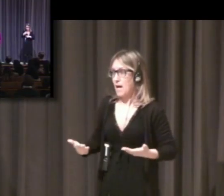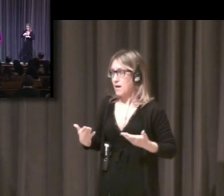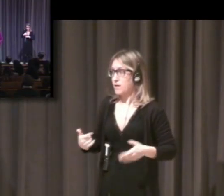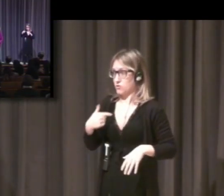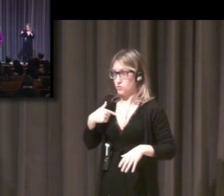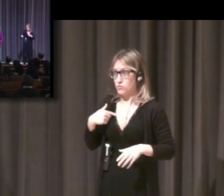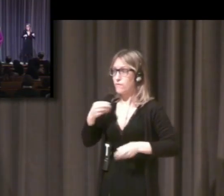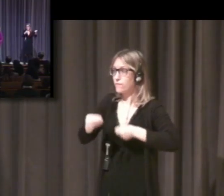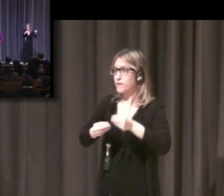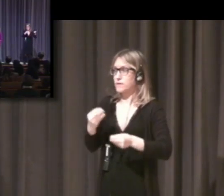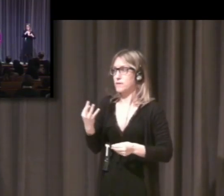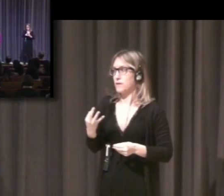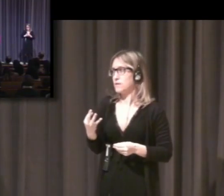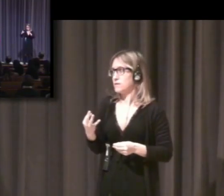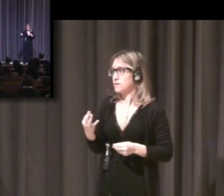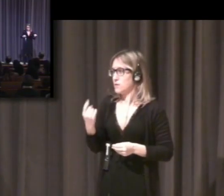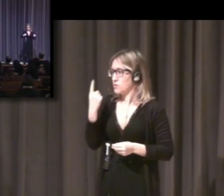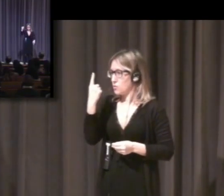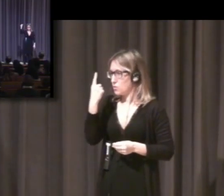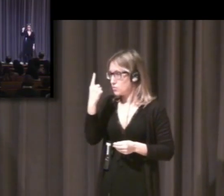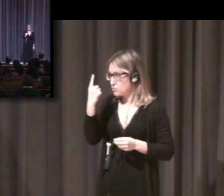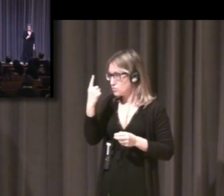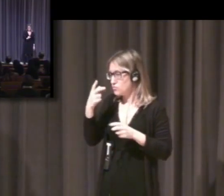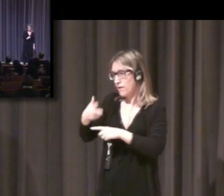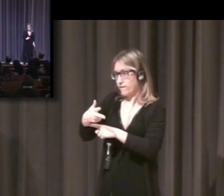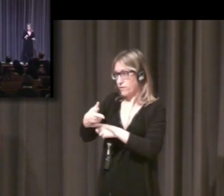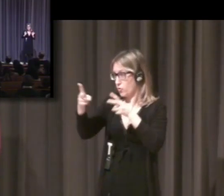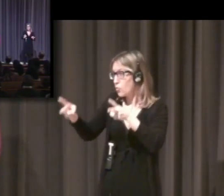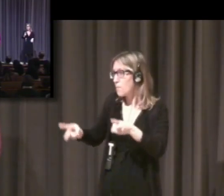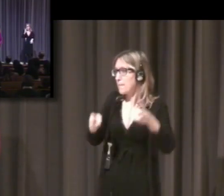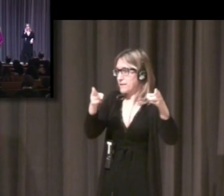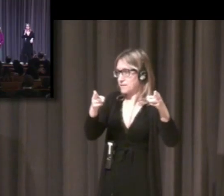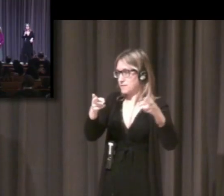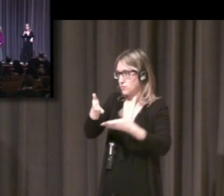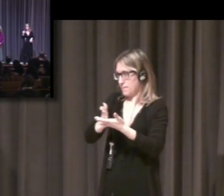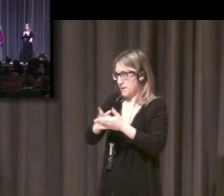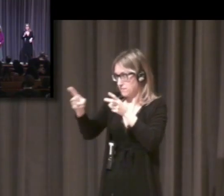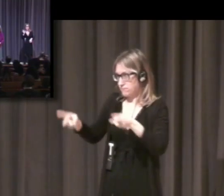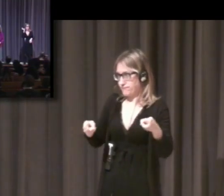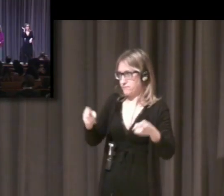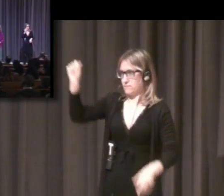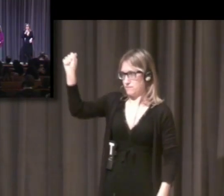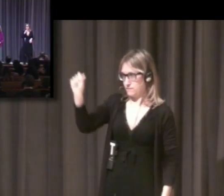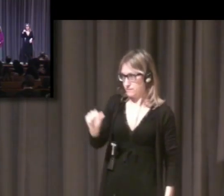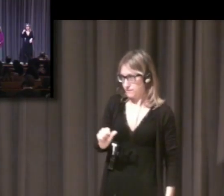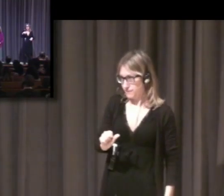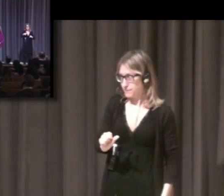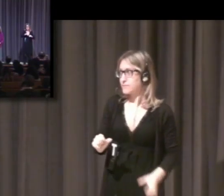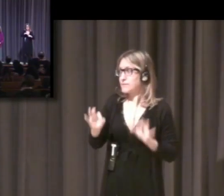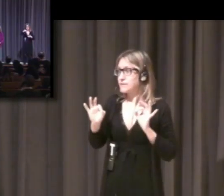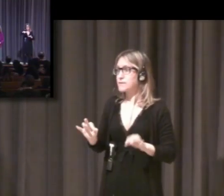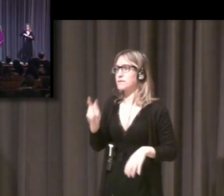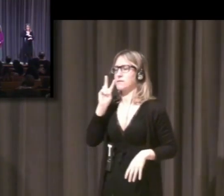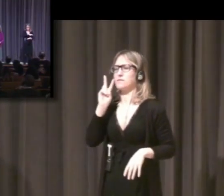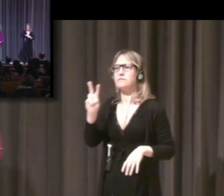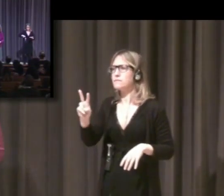which a young woman who is British and deaf